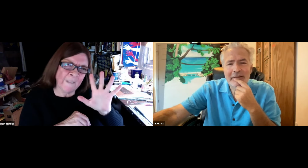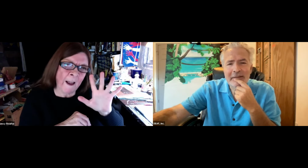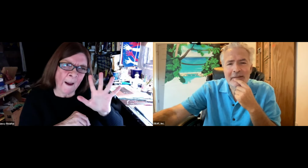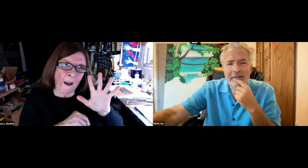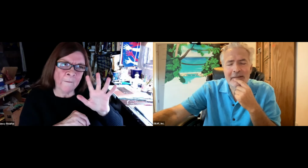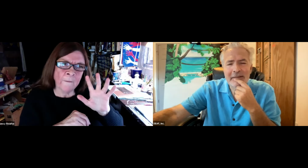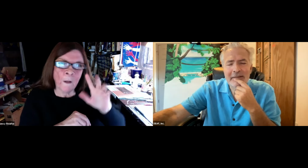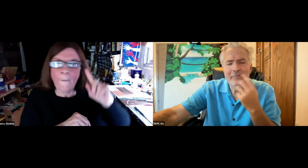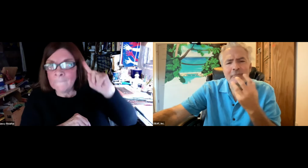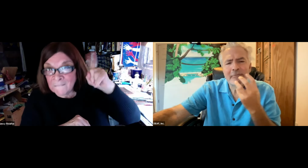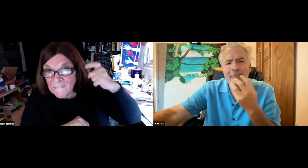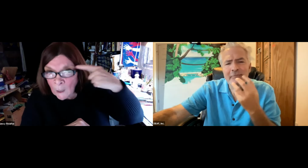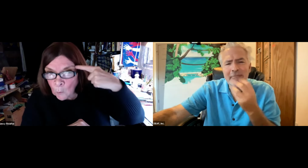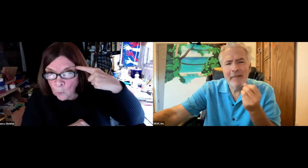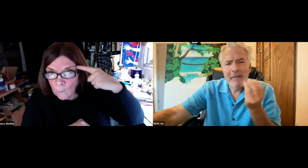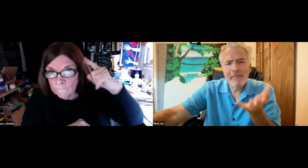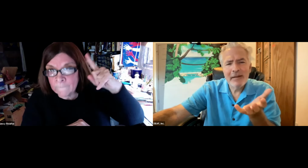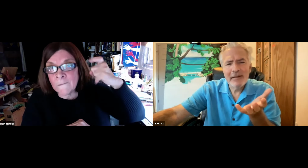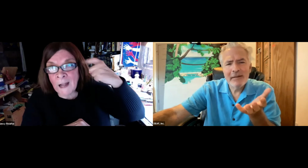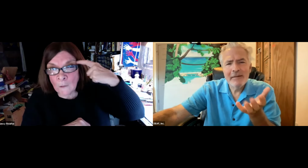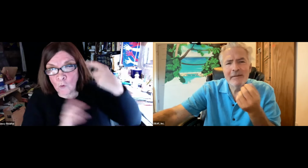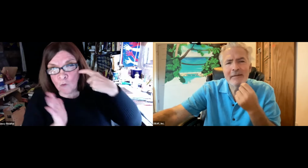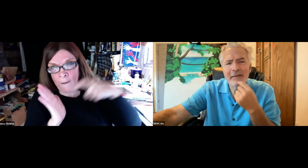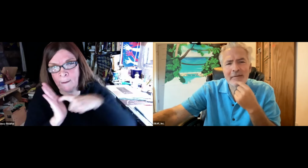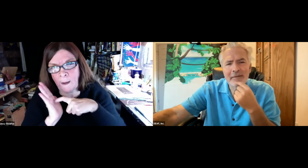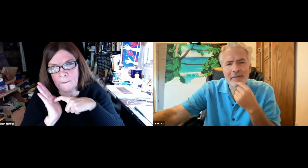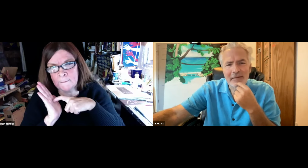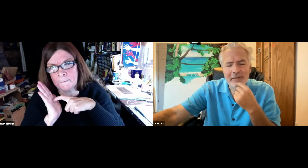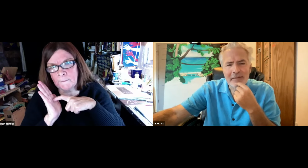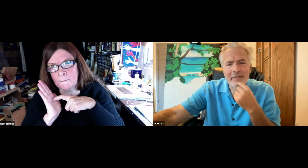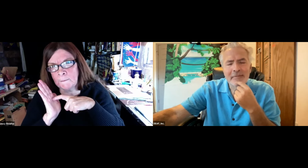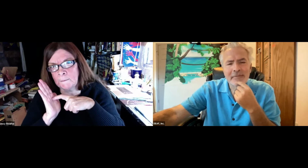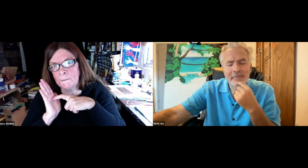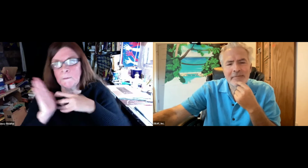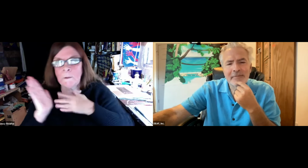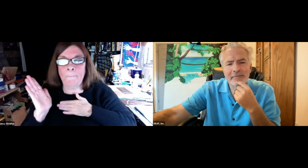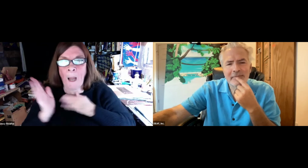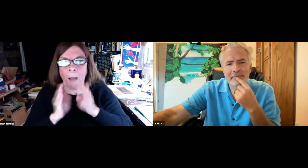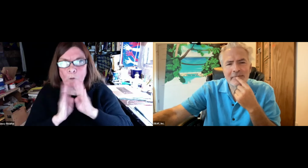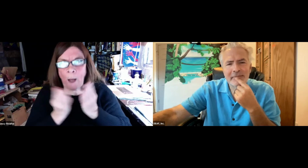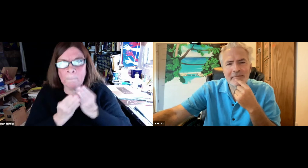Tony, there are about 575 federally recognized tribes.